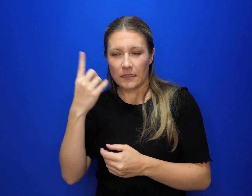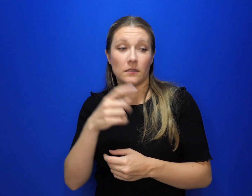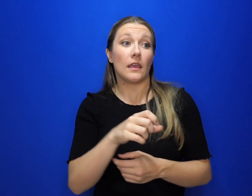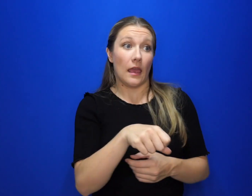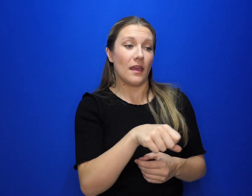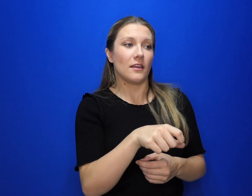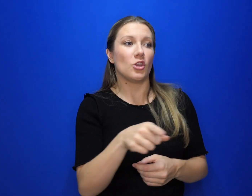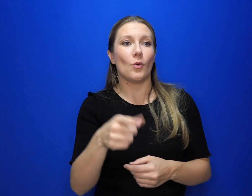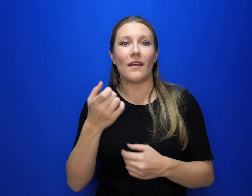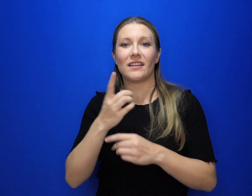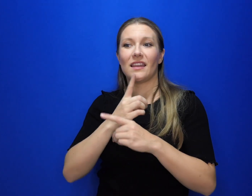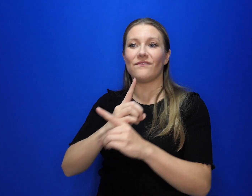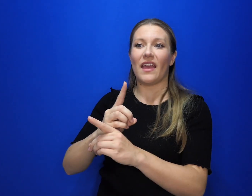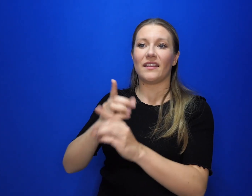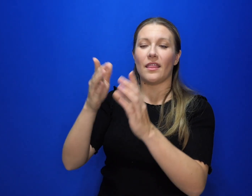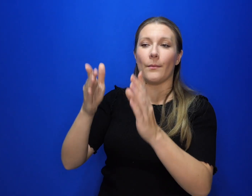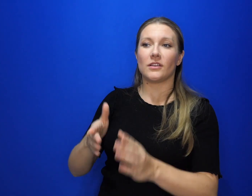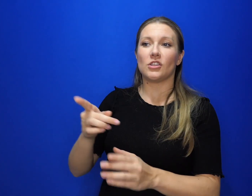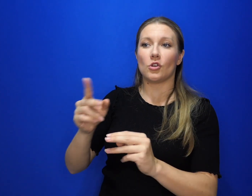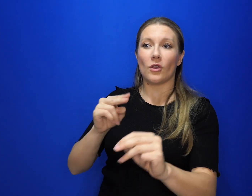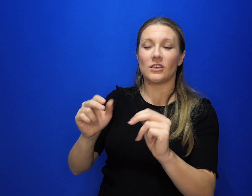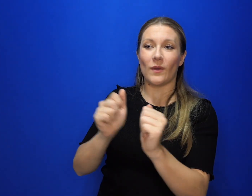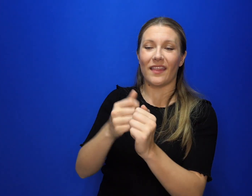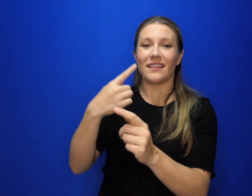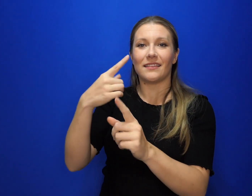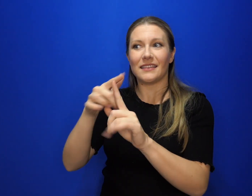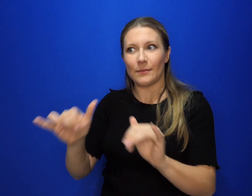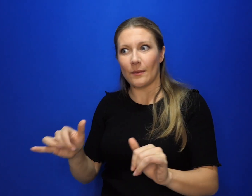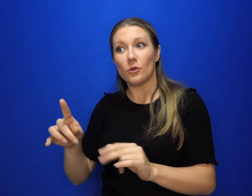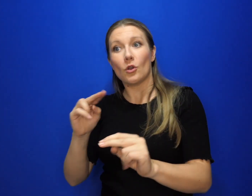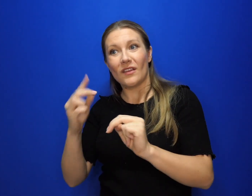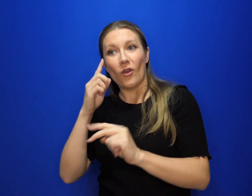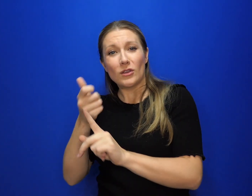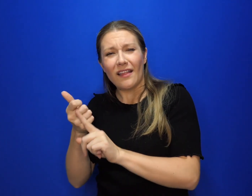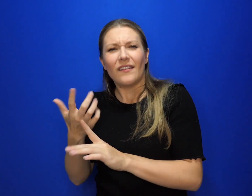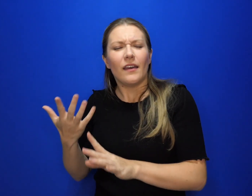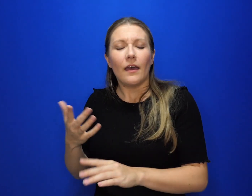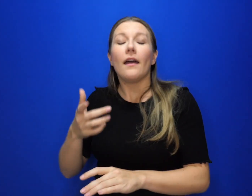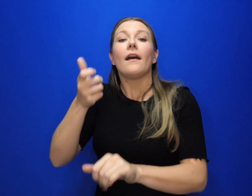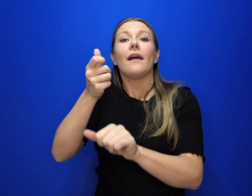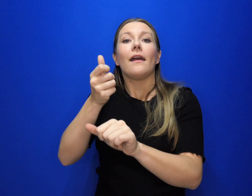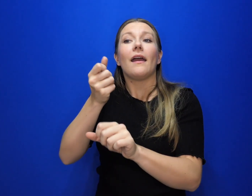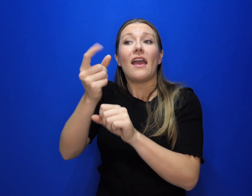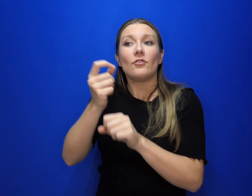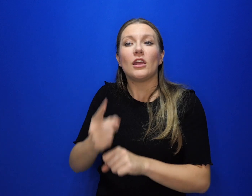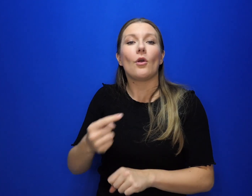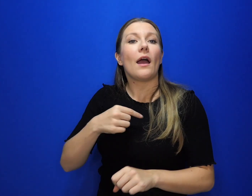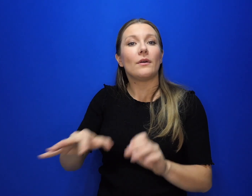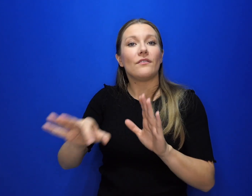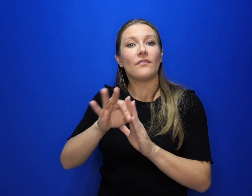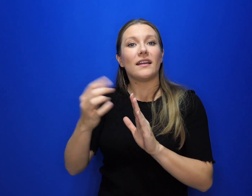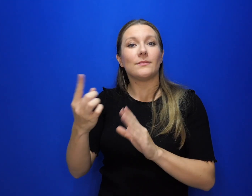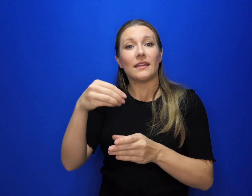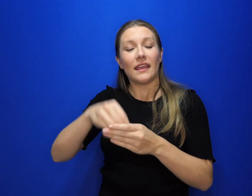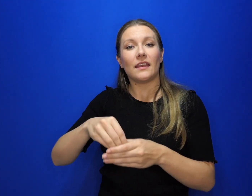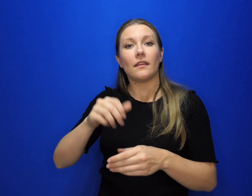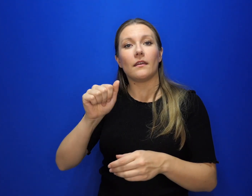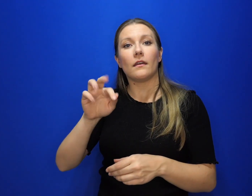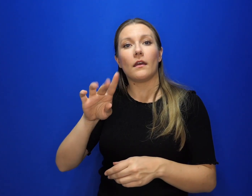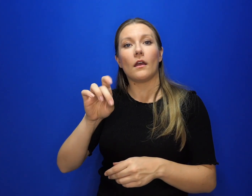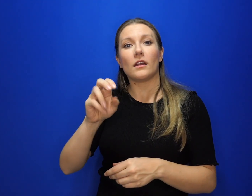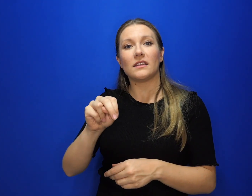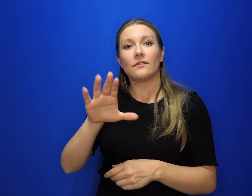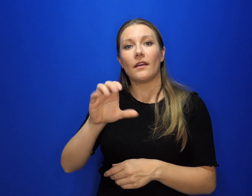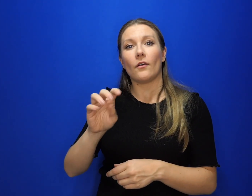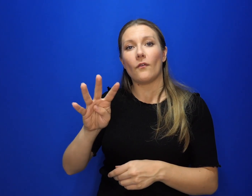the person who you're negotiating with at the same time. I used to put, every year I would find something in Arden's 504 plan that we didn't